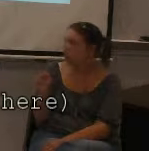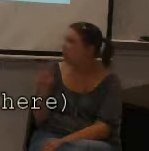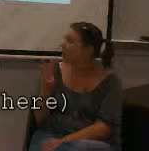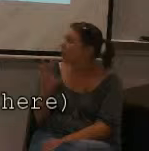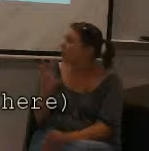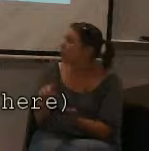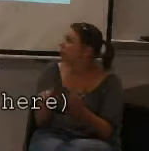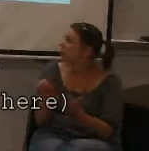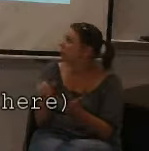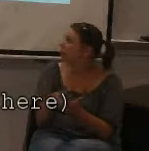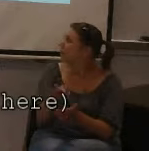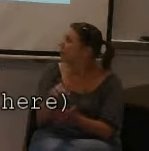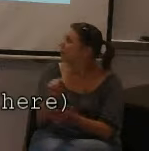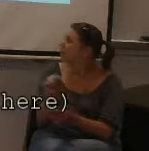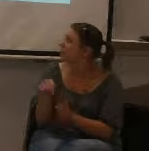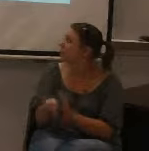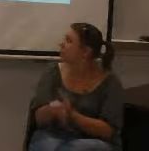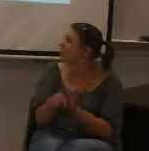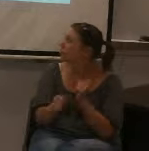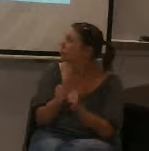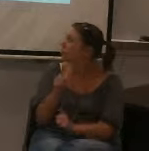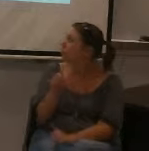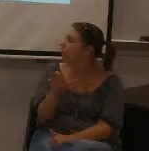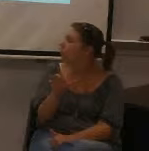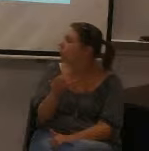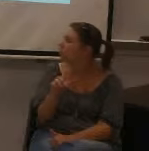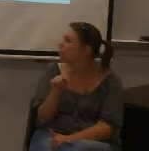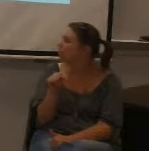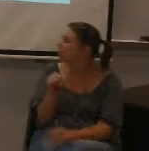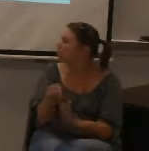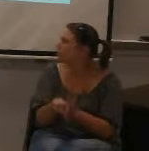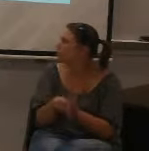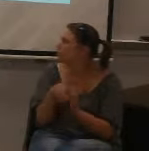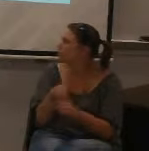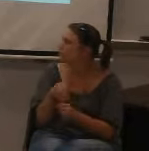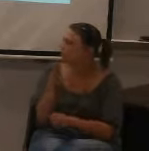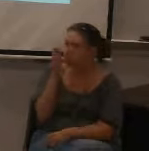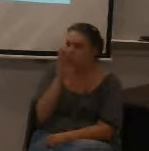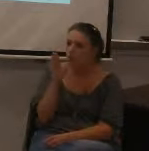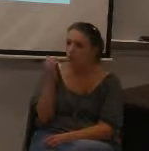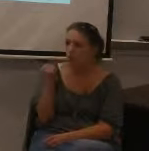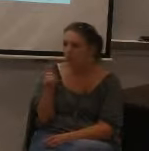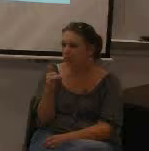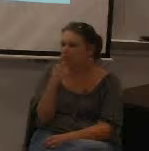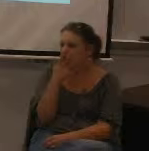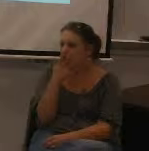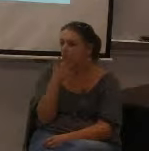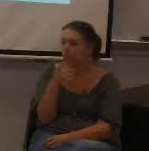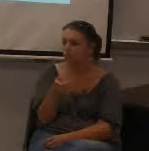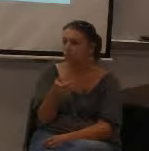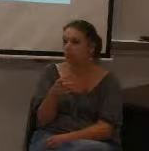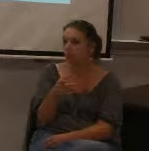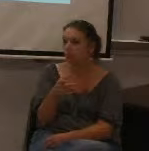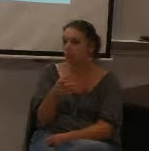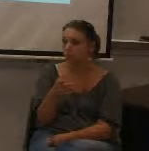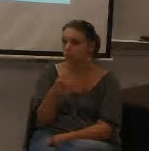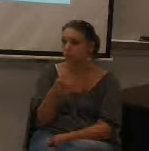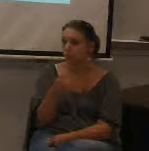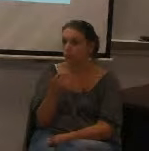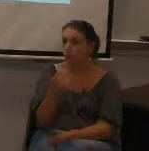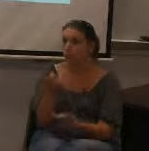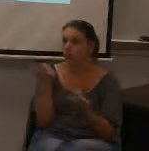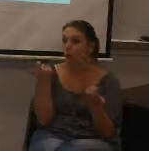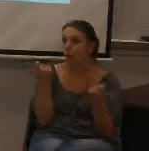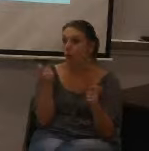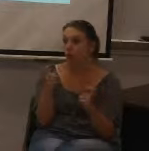blues. Much of it is in the hundreds of feet deep in the brownish and yellows. So it's quite a